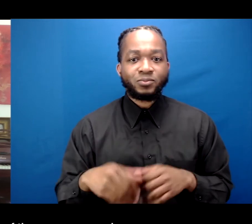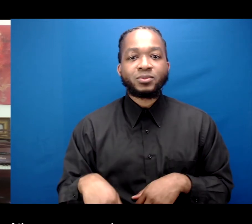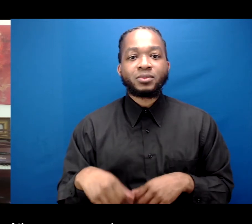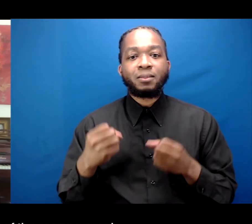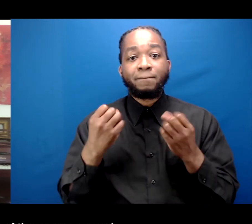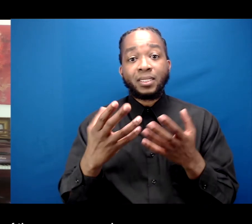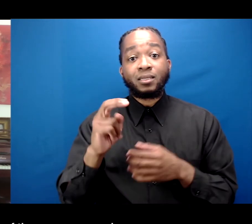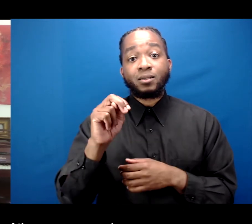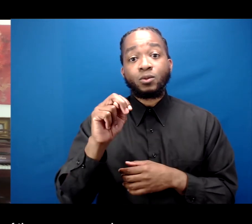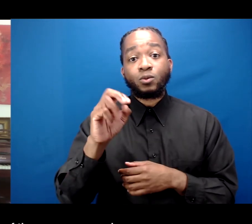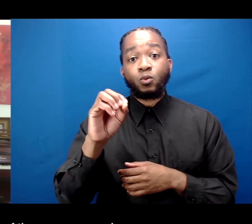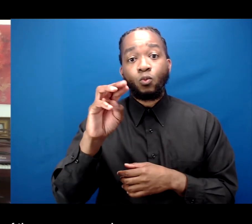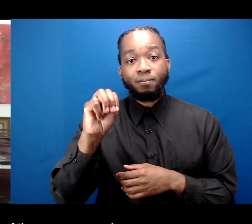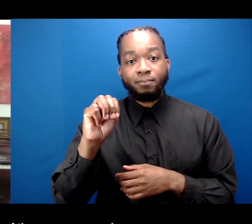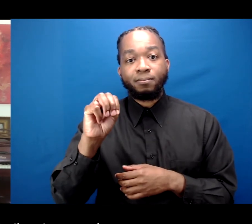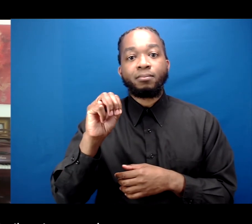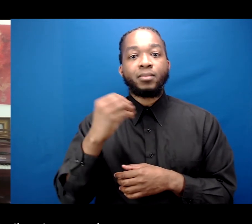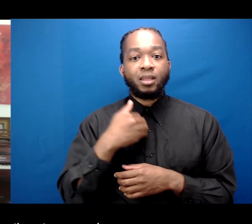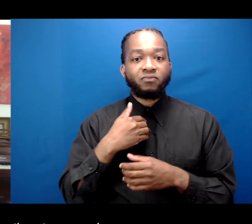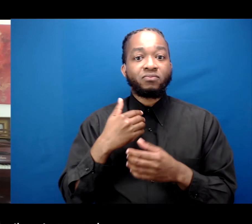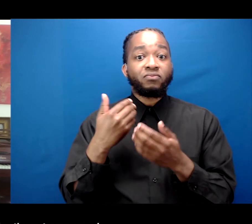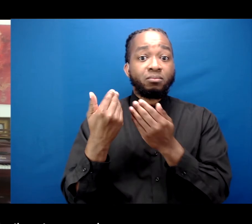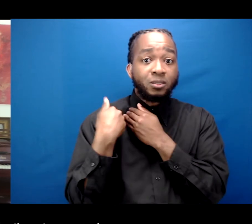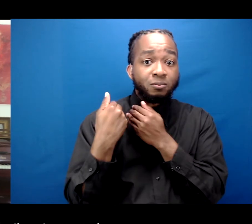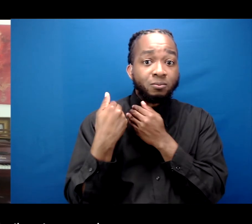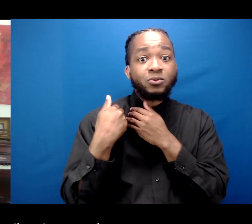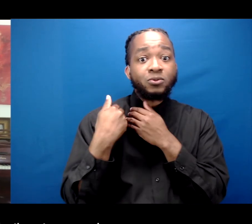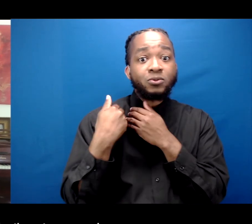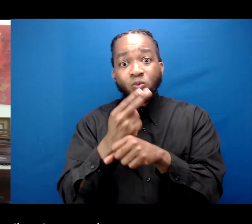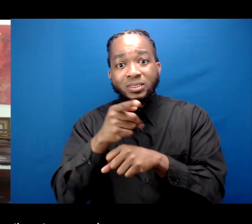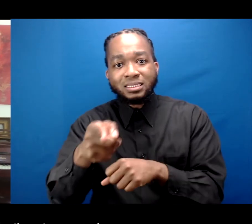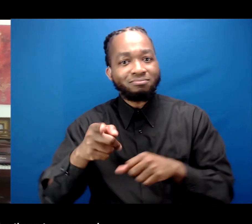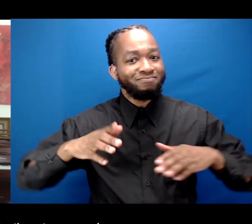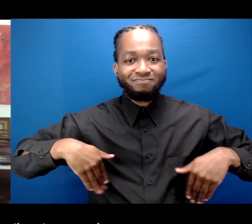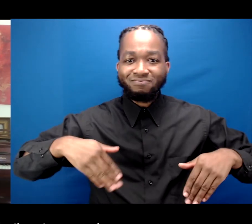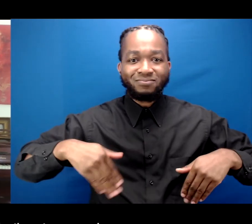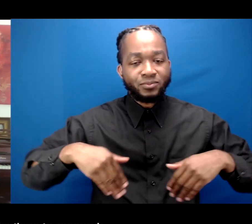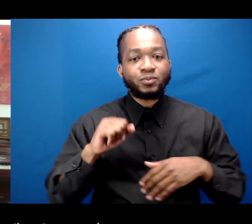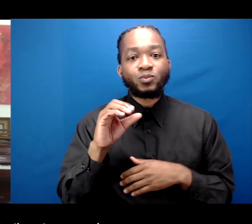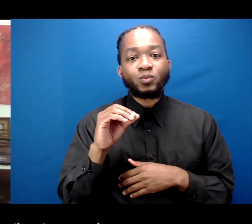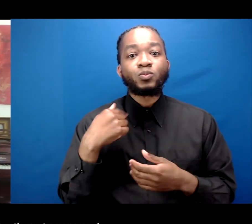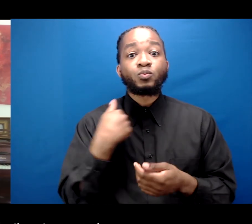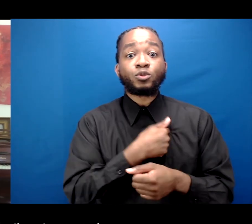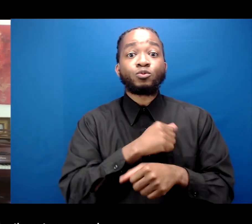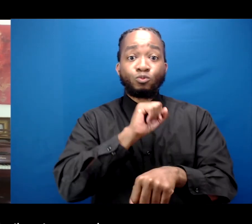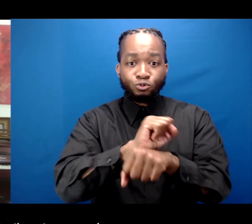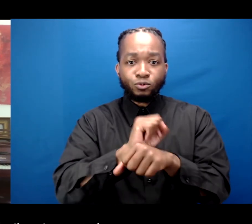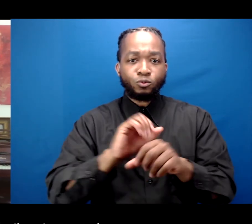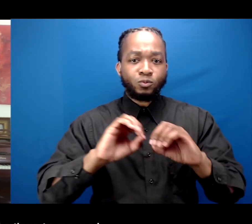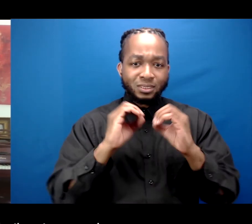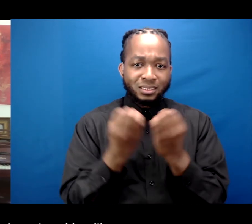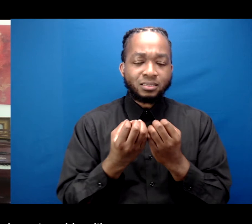responsible development and use. That's why we work with organizations to research, document, and distribute public